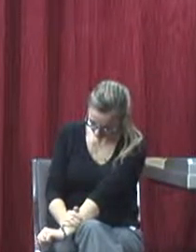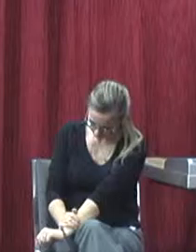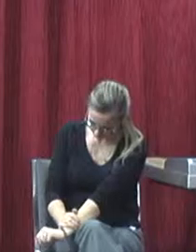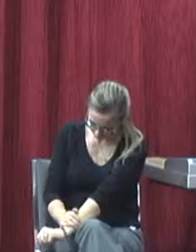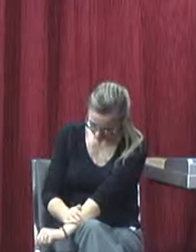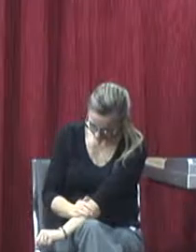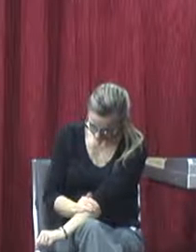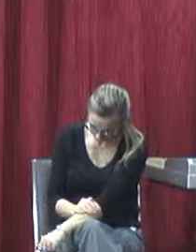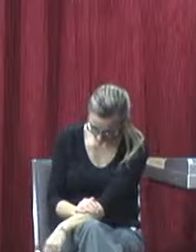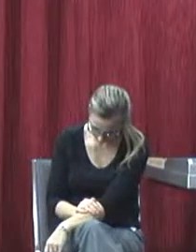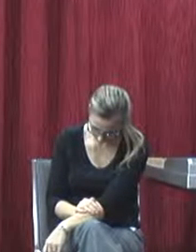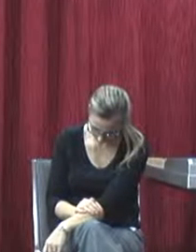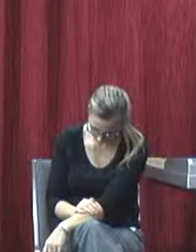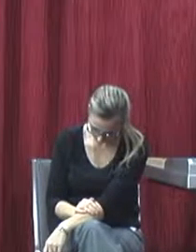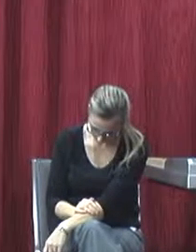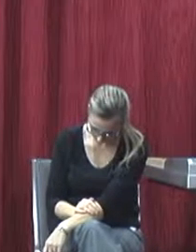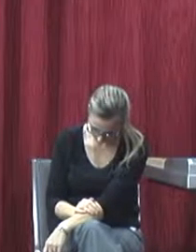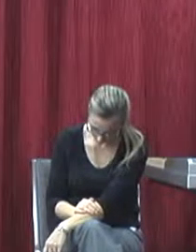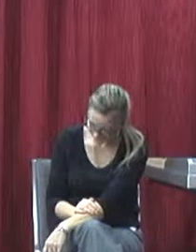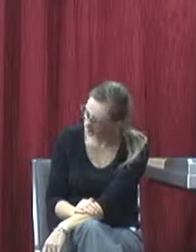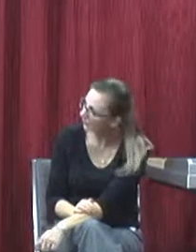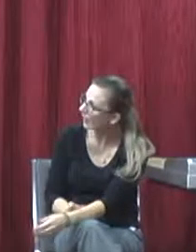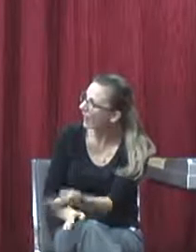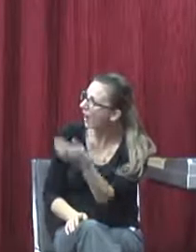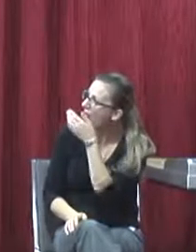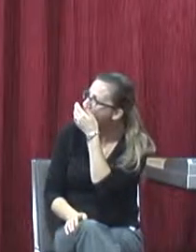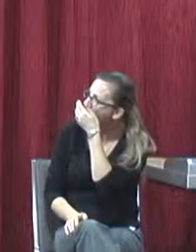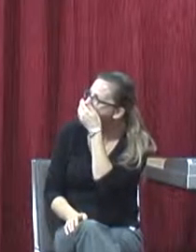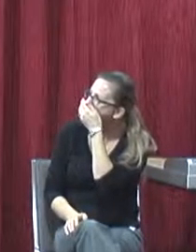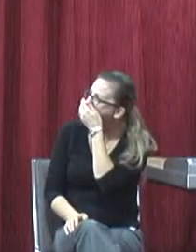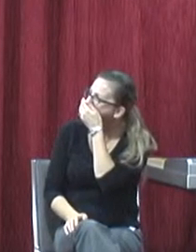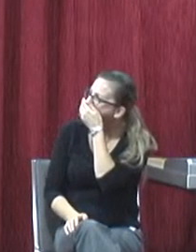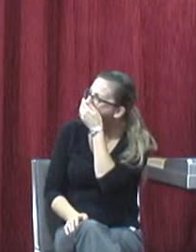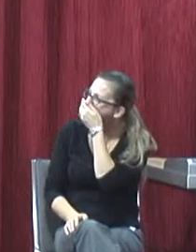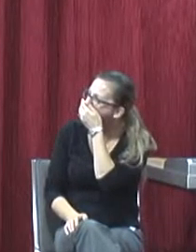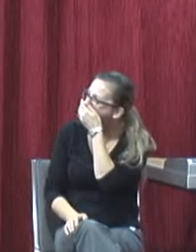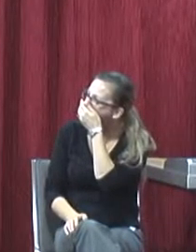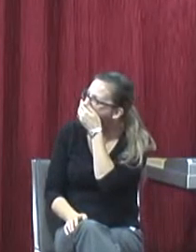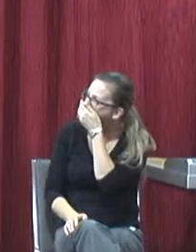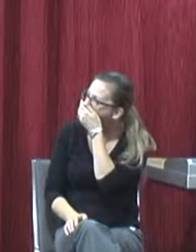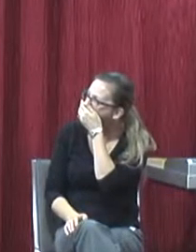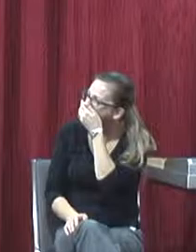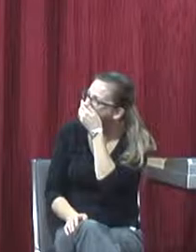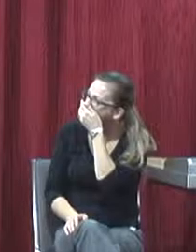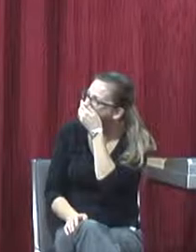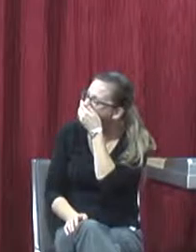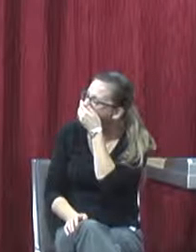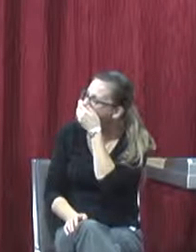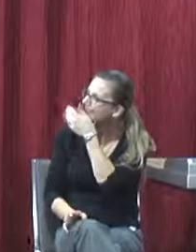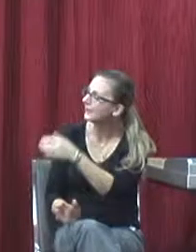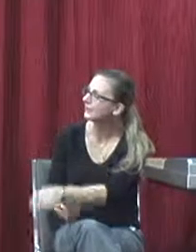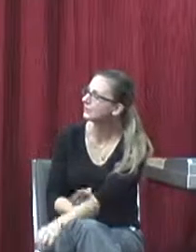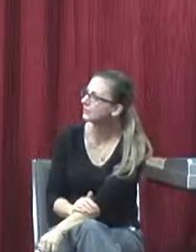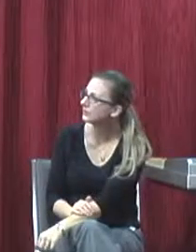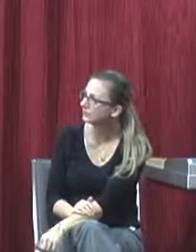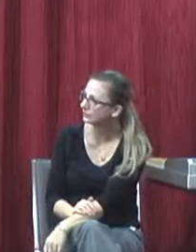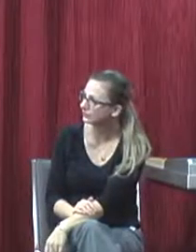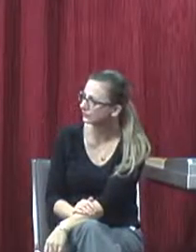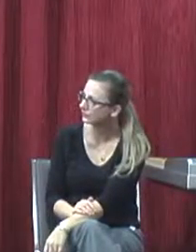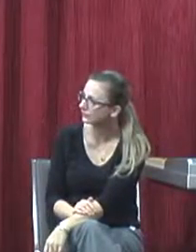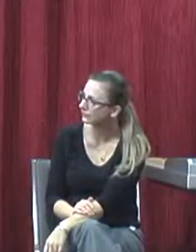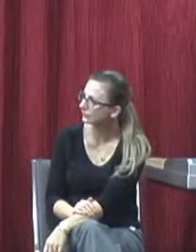to men, knowing that from the Lord you will receive the reward of the inheritance, for you serve the Lord,